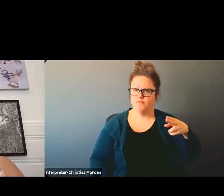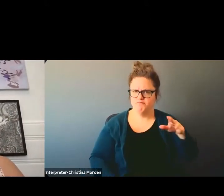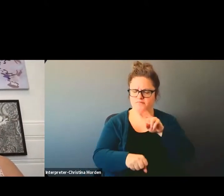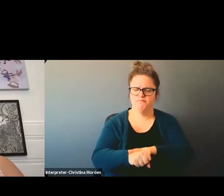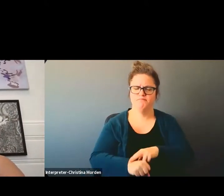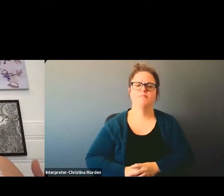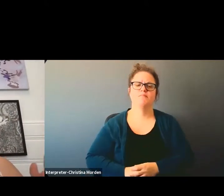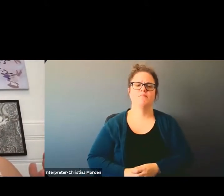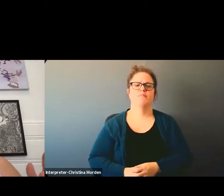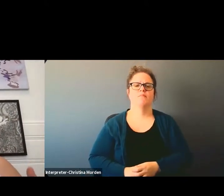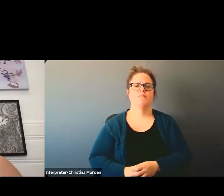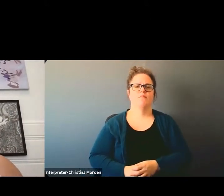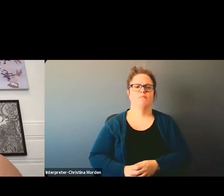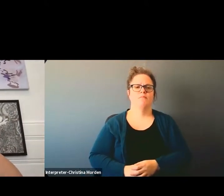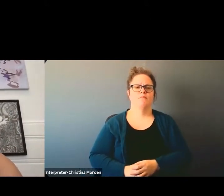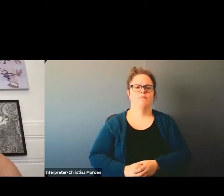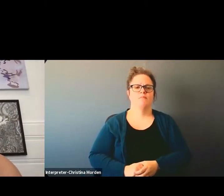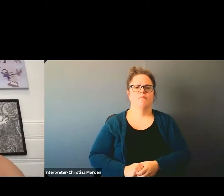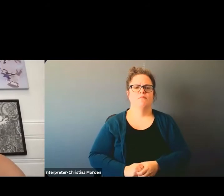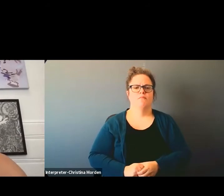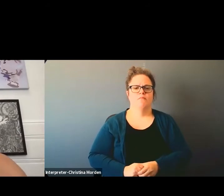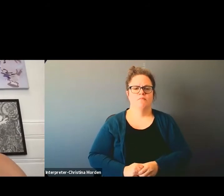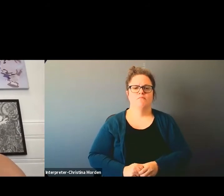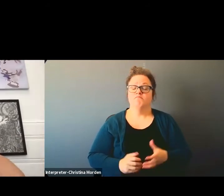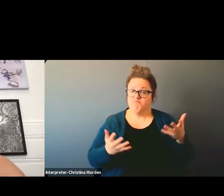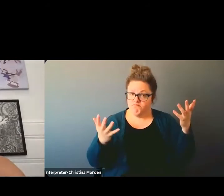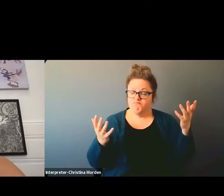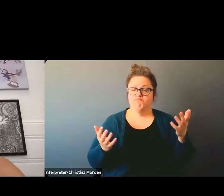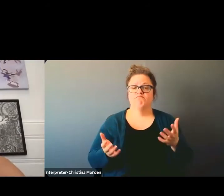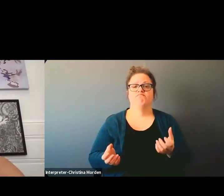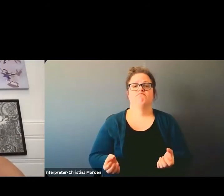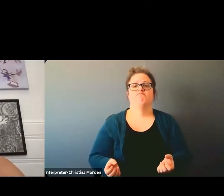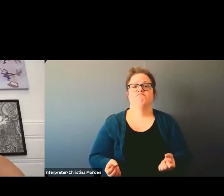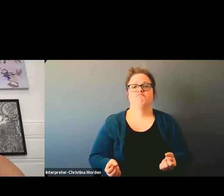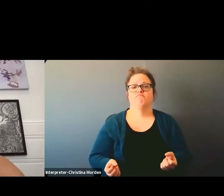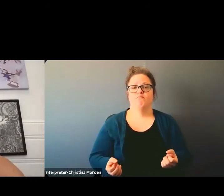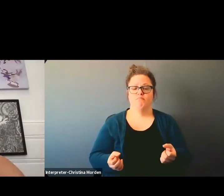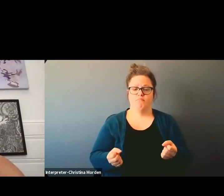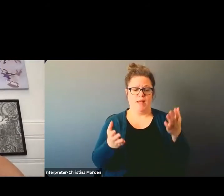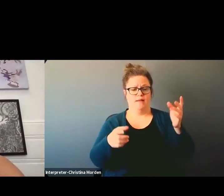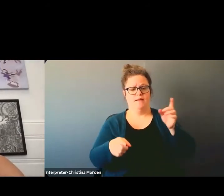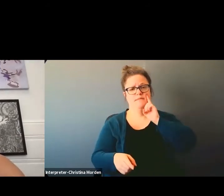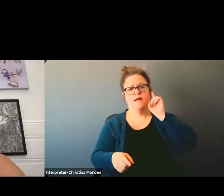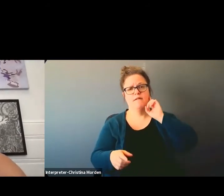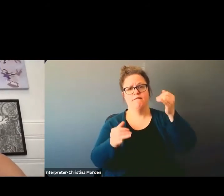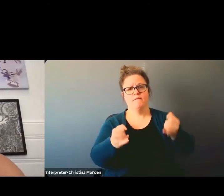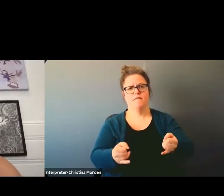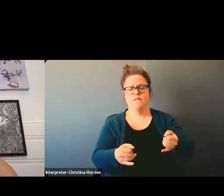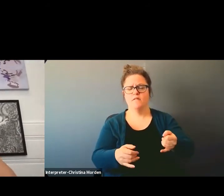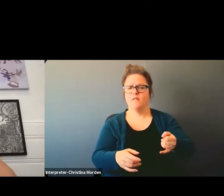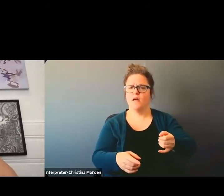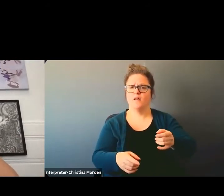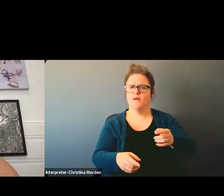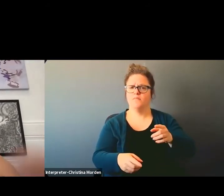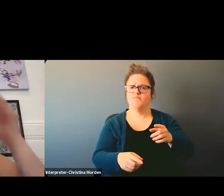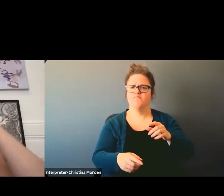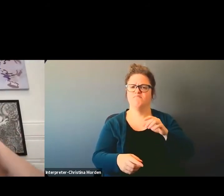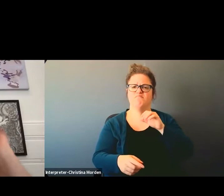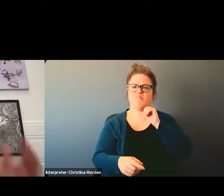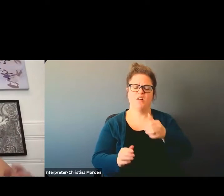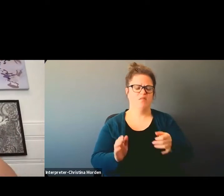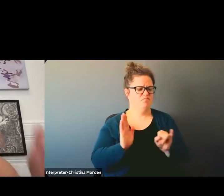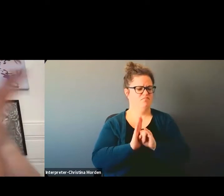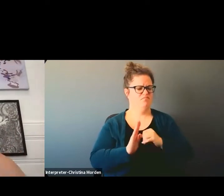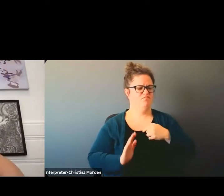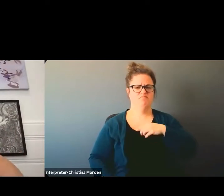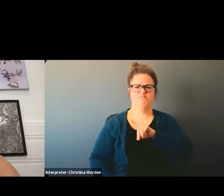Okay, so first off, many deaf individuals do not identify as disabled. This is why I always say